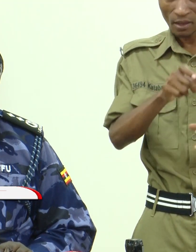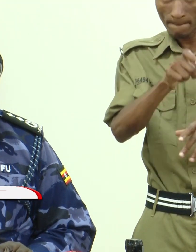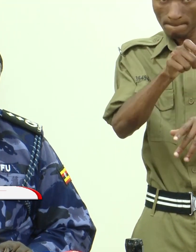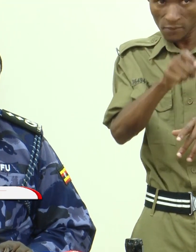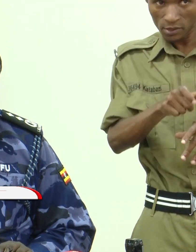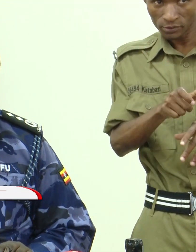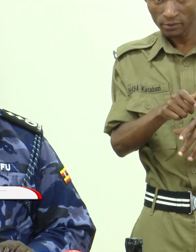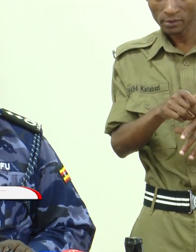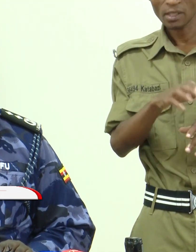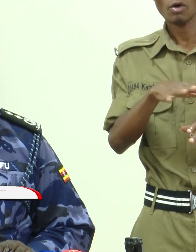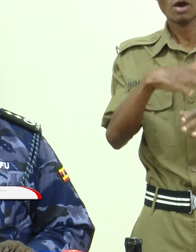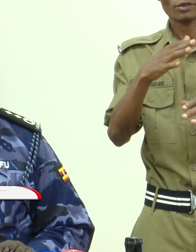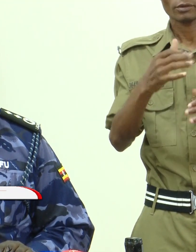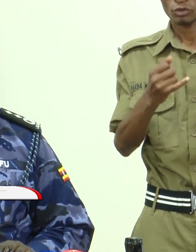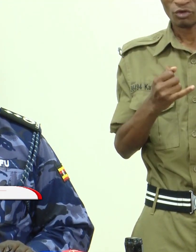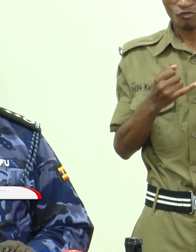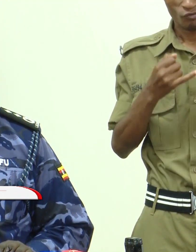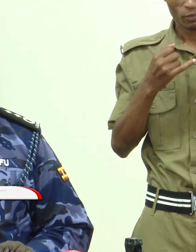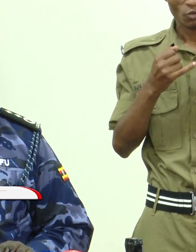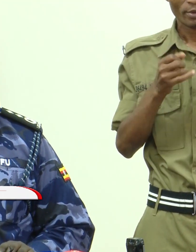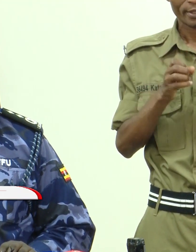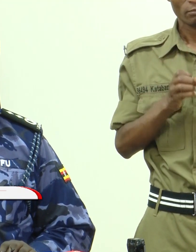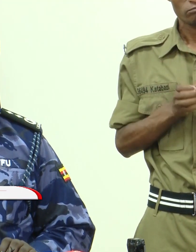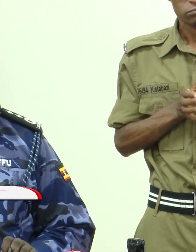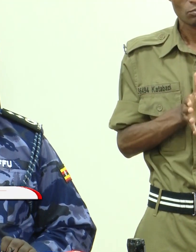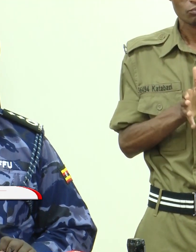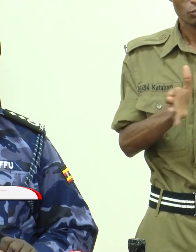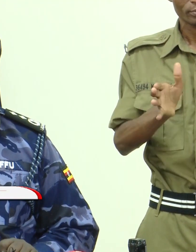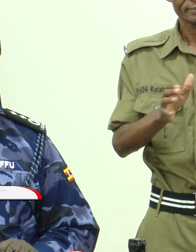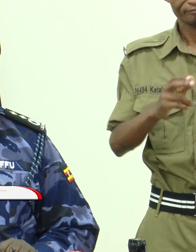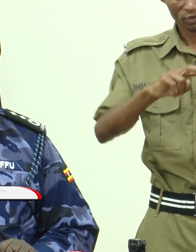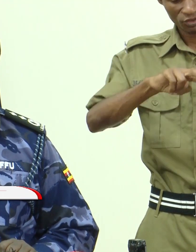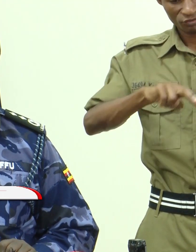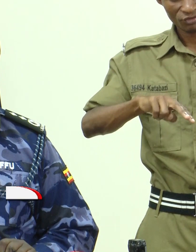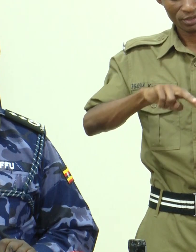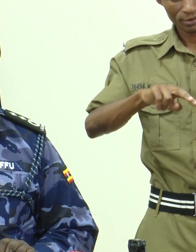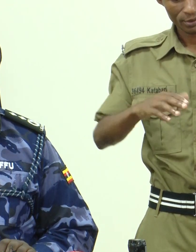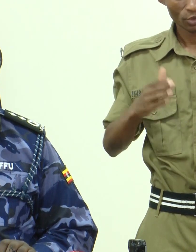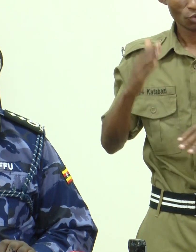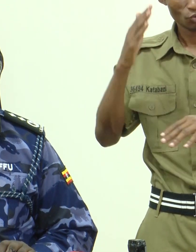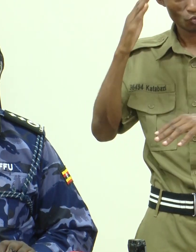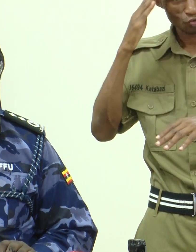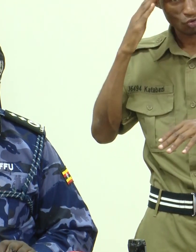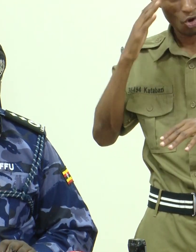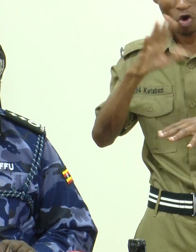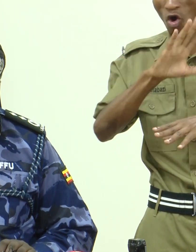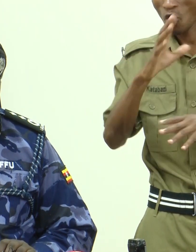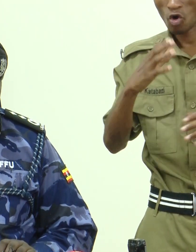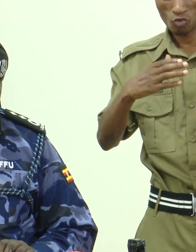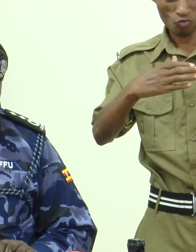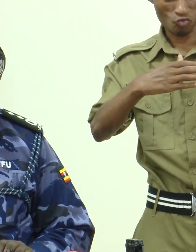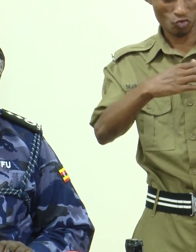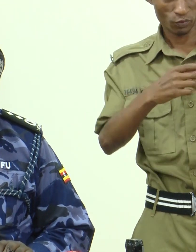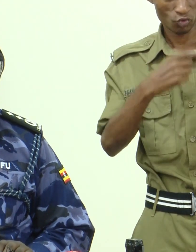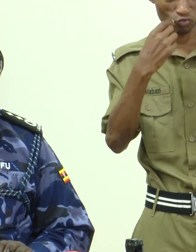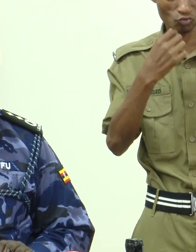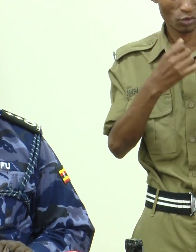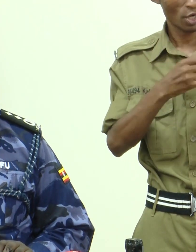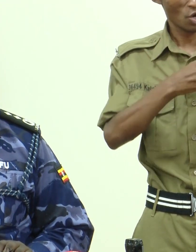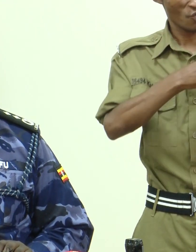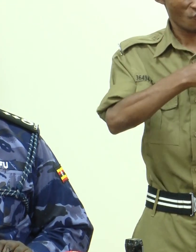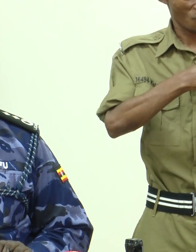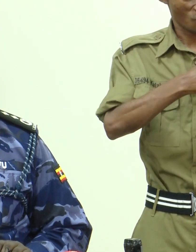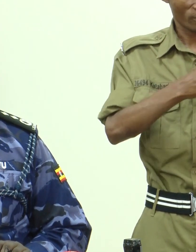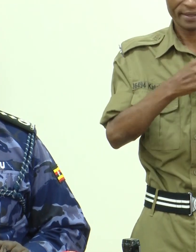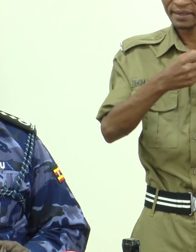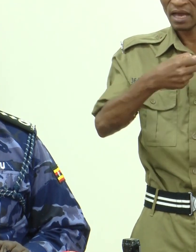conduct expansive investigations to establish the groups behind these new acts